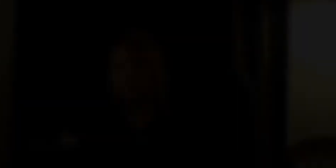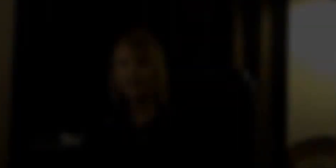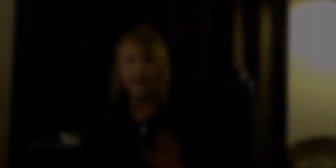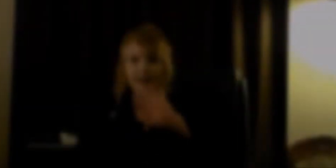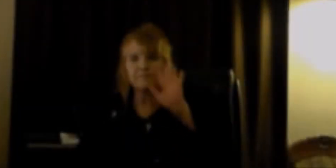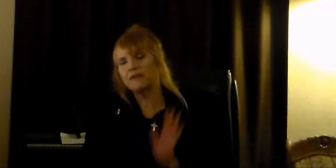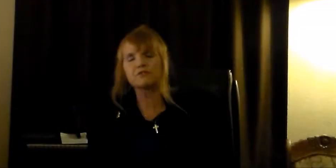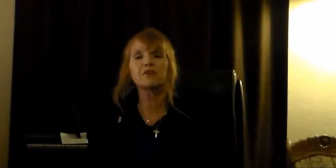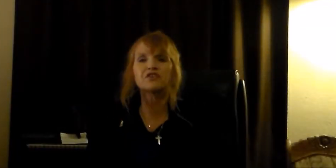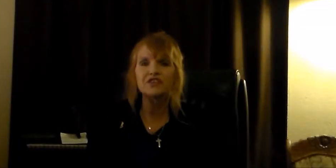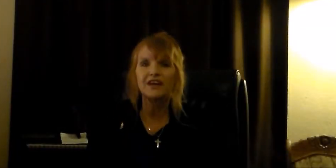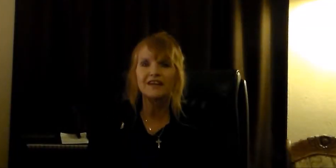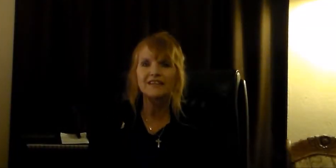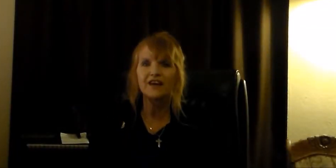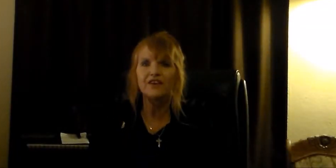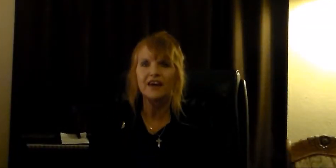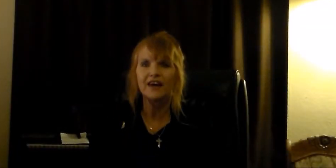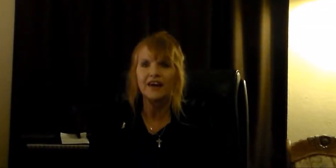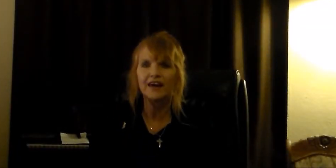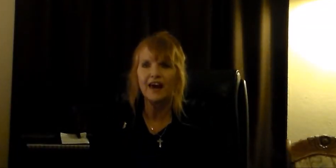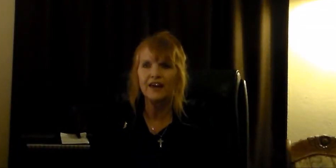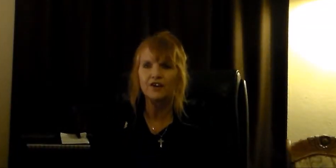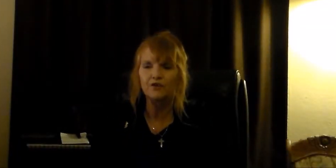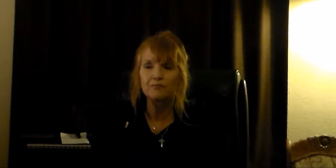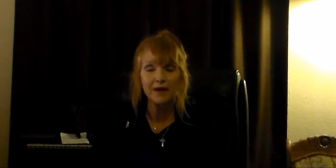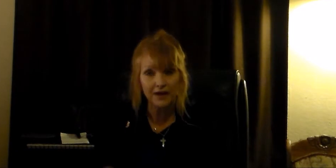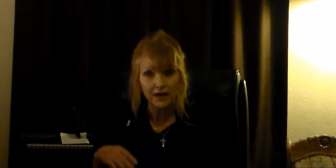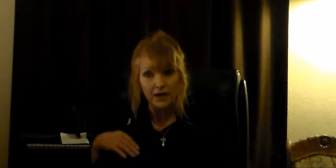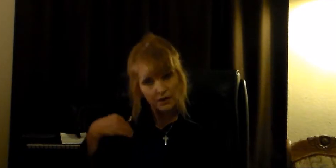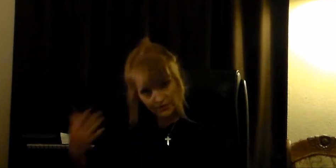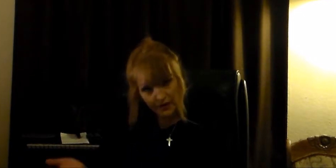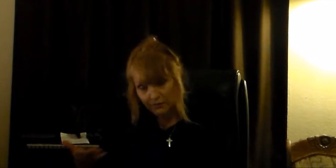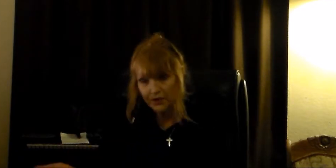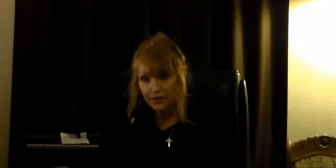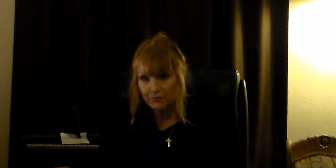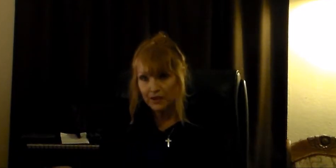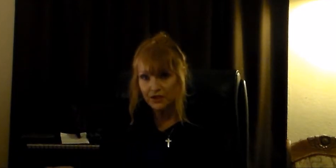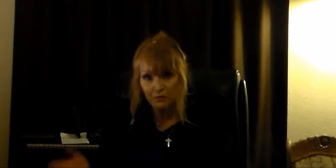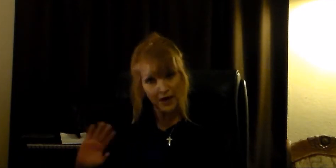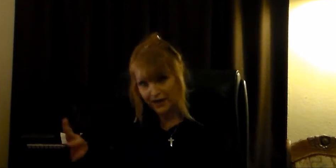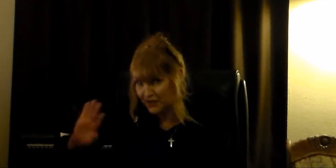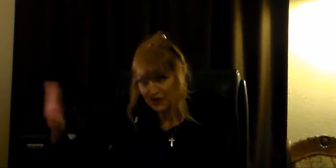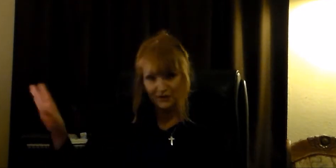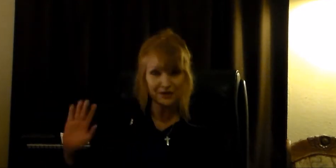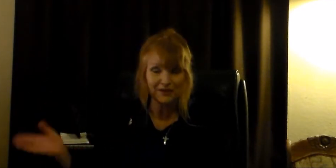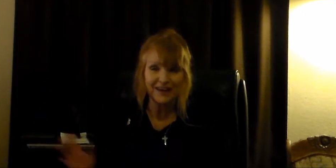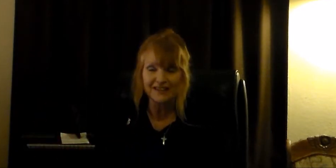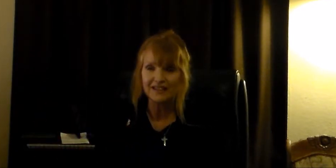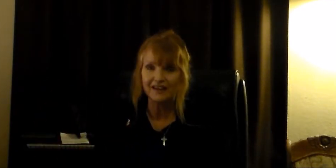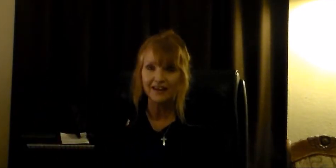Amen. It's Pastor Marsha, Saturday. I got to do it on my front room. It's way too cold to do it